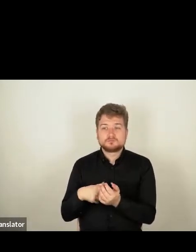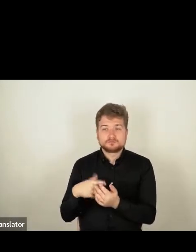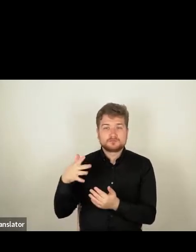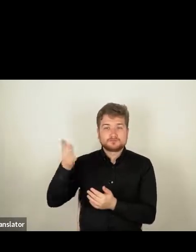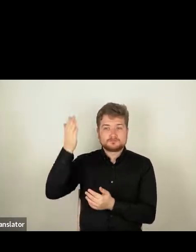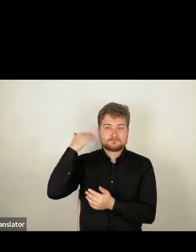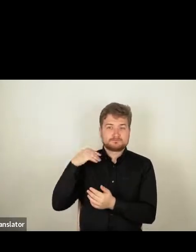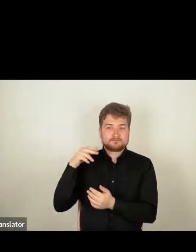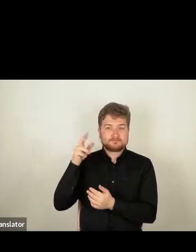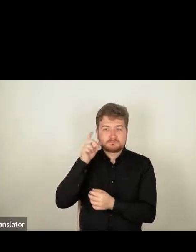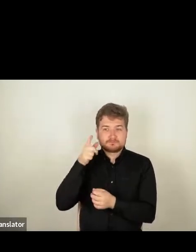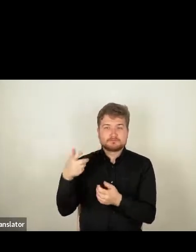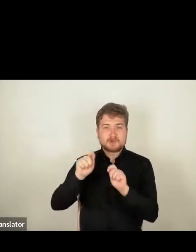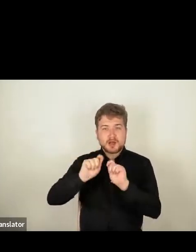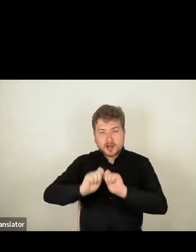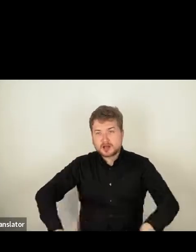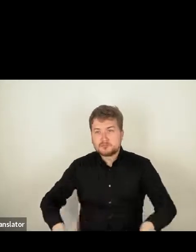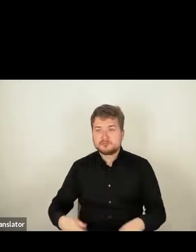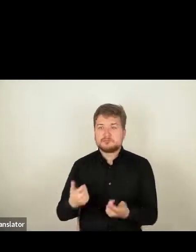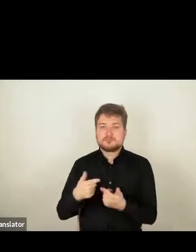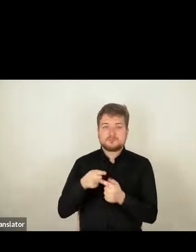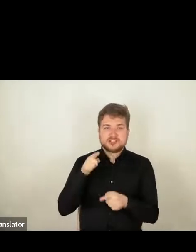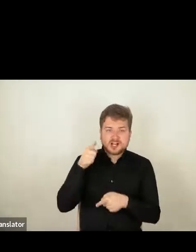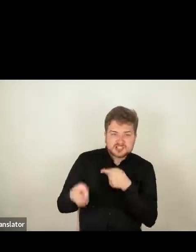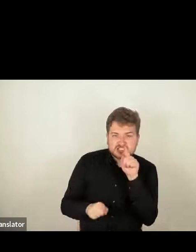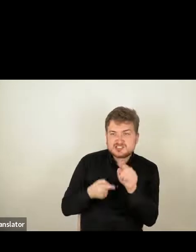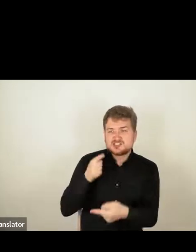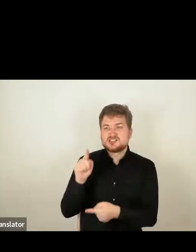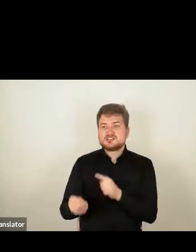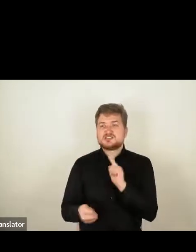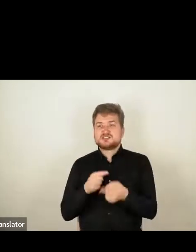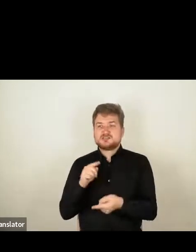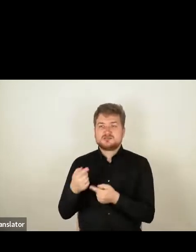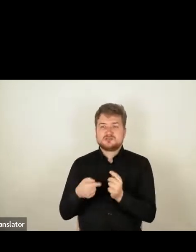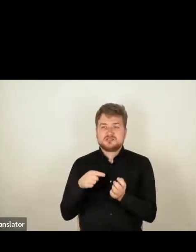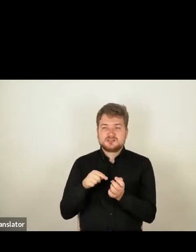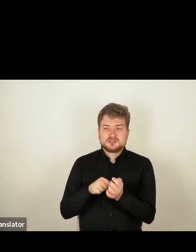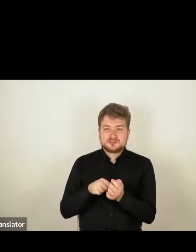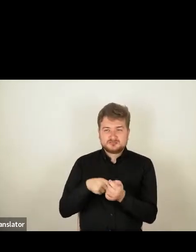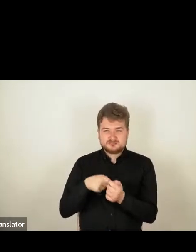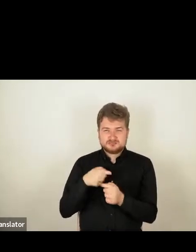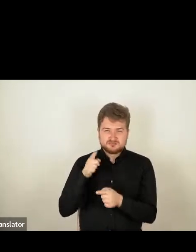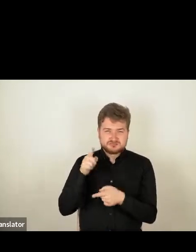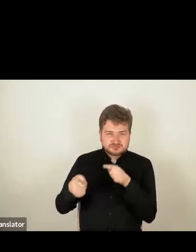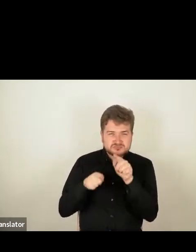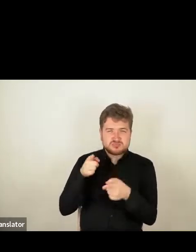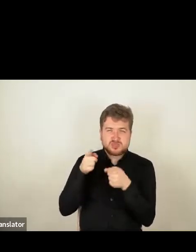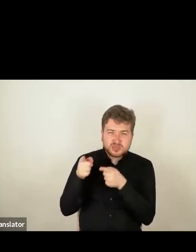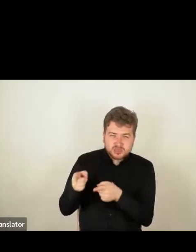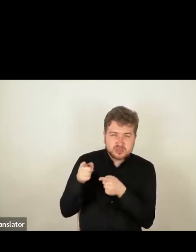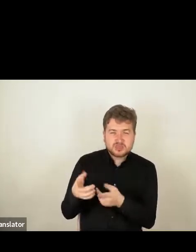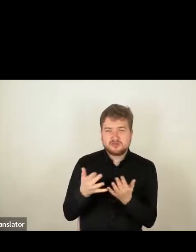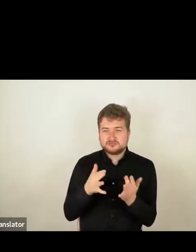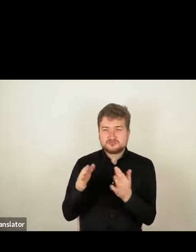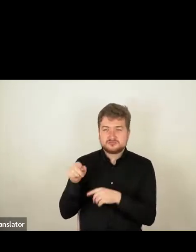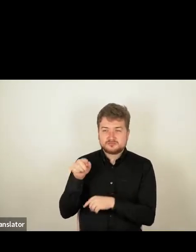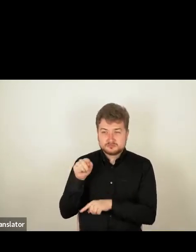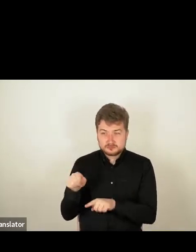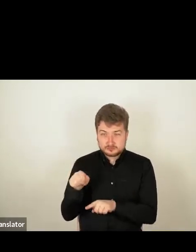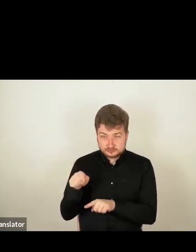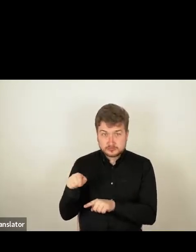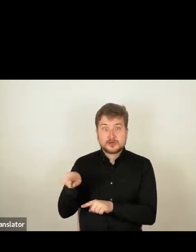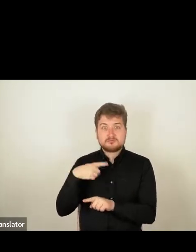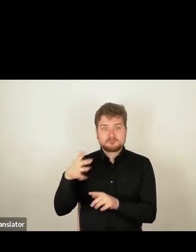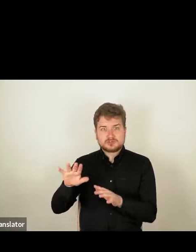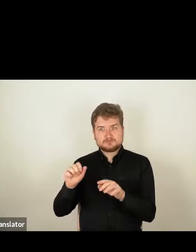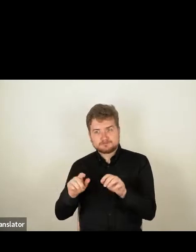bullying, harassment. This is a common kind of catalyst for improvement and for inquiry.